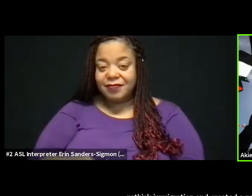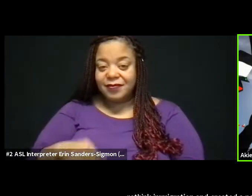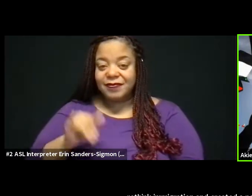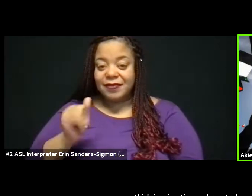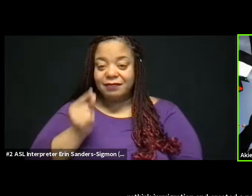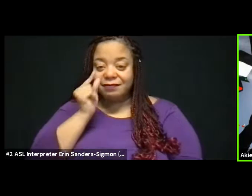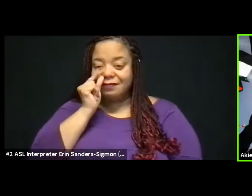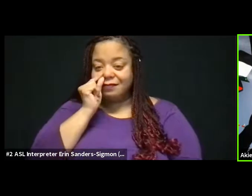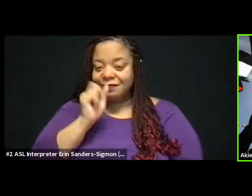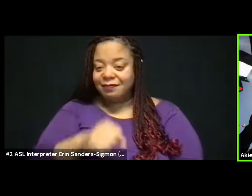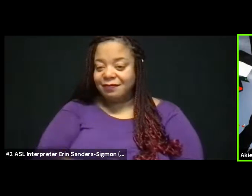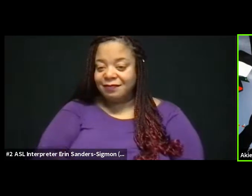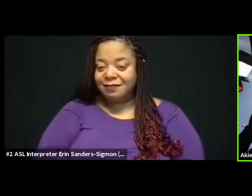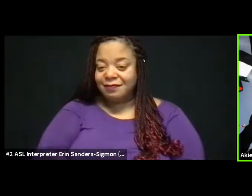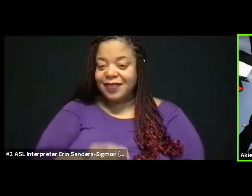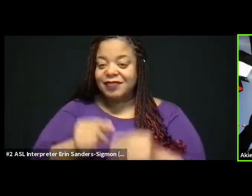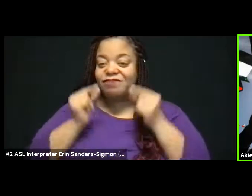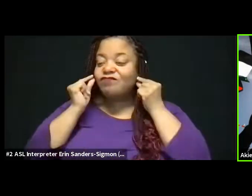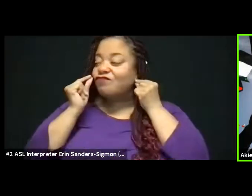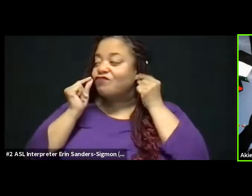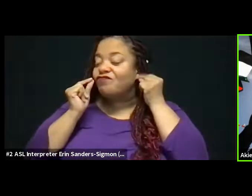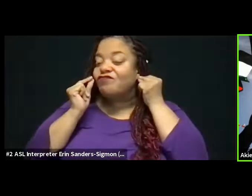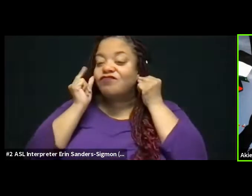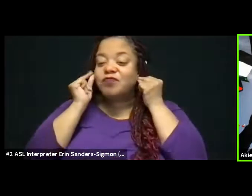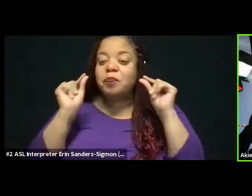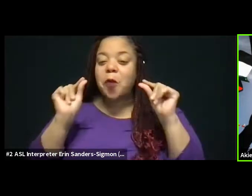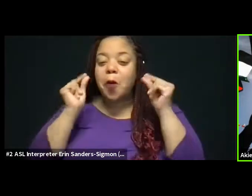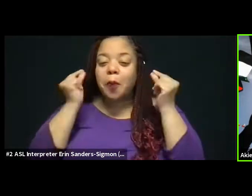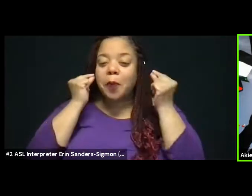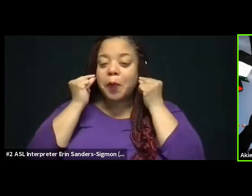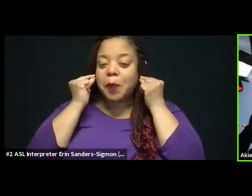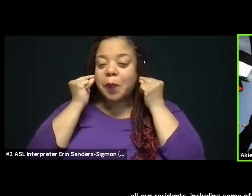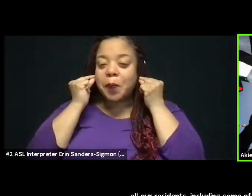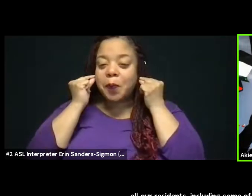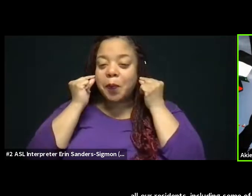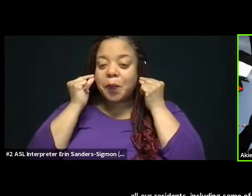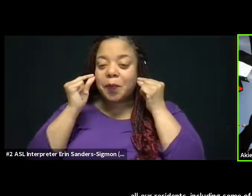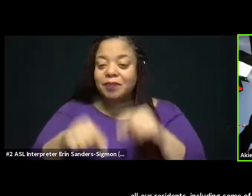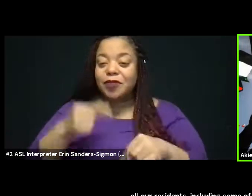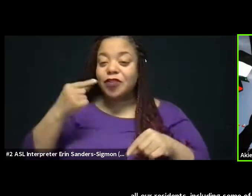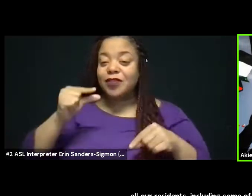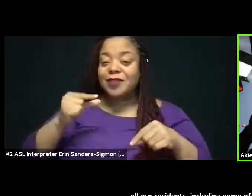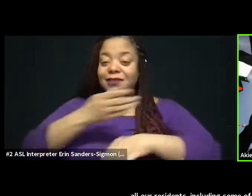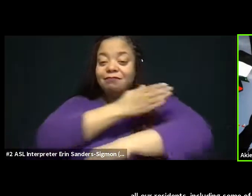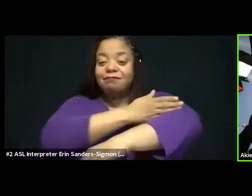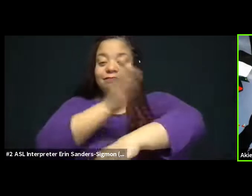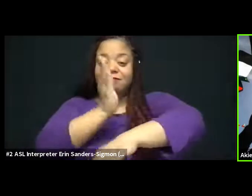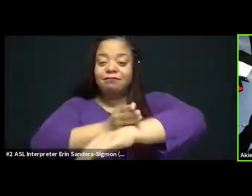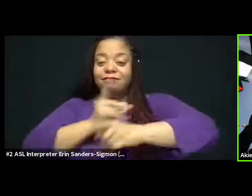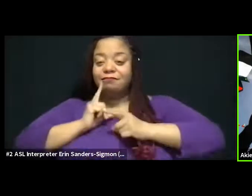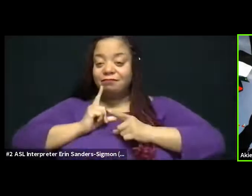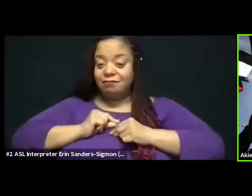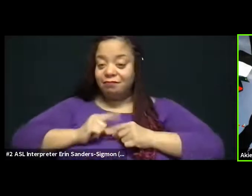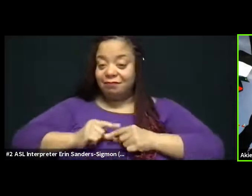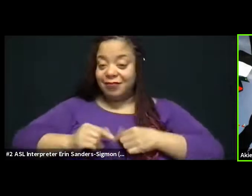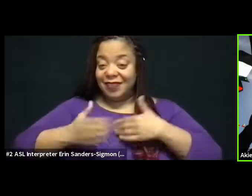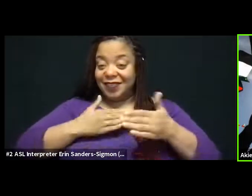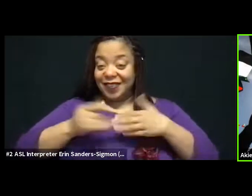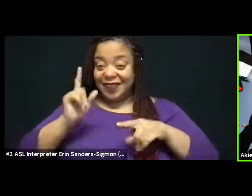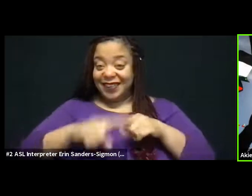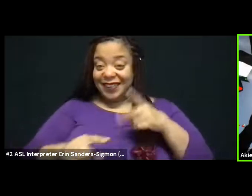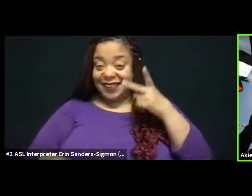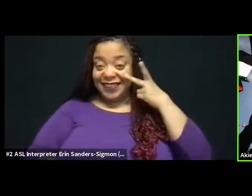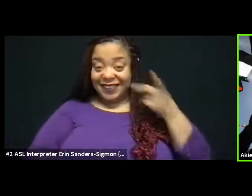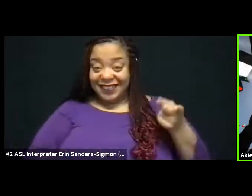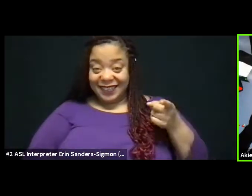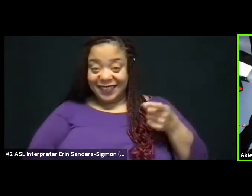shirt with a gold scorpion chain. And even though you cannot see her, I have a